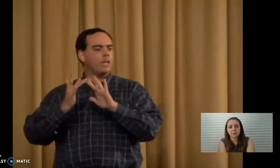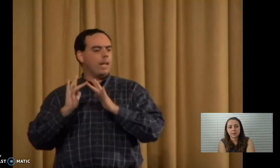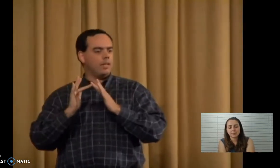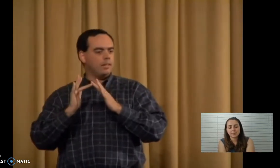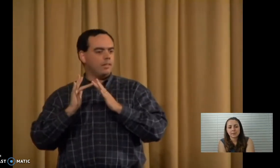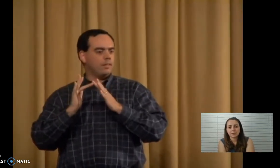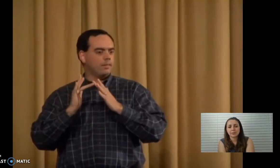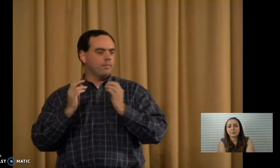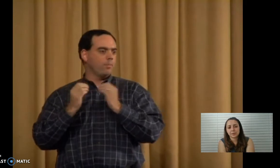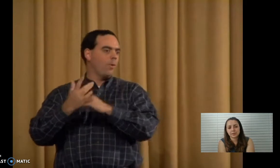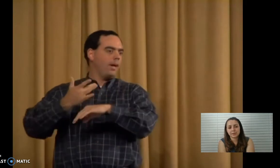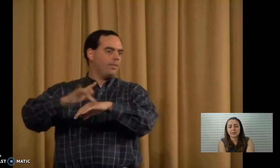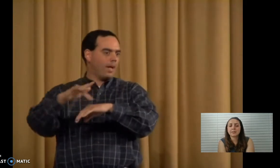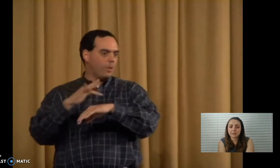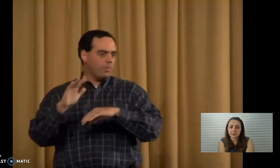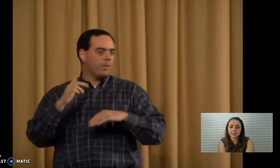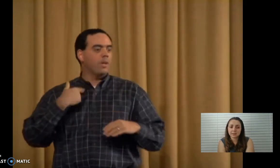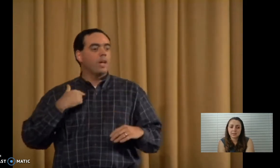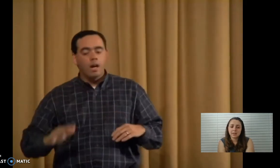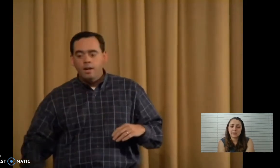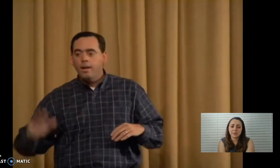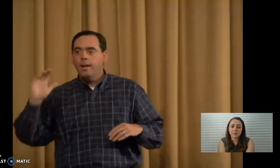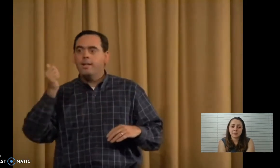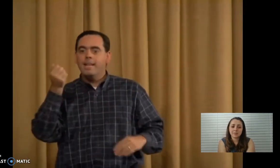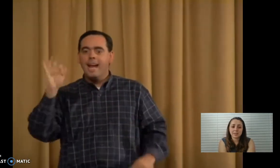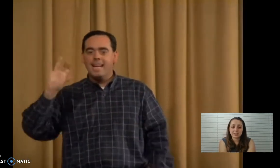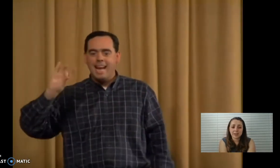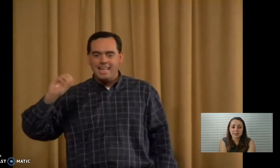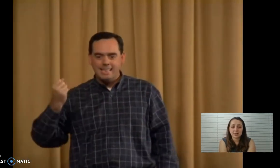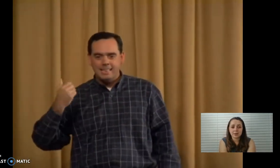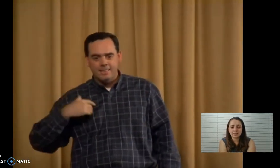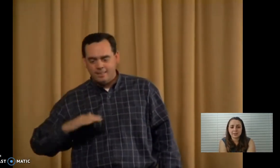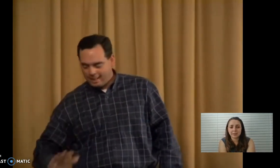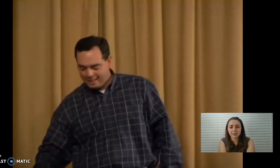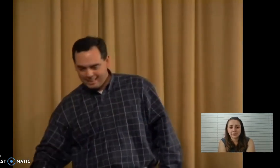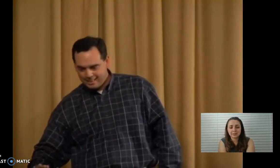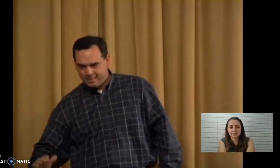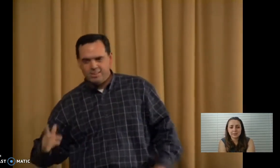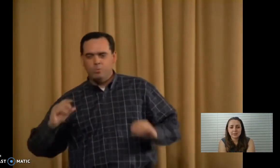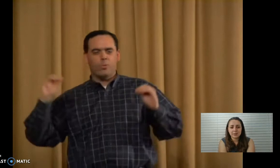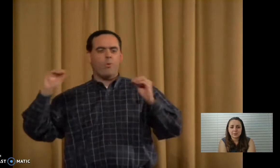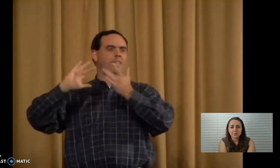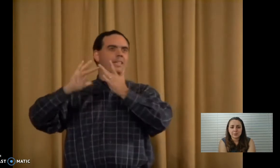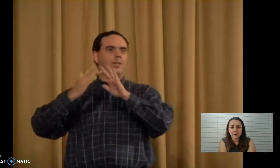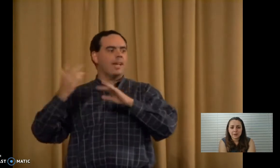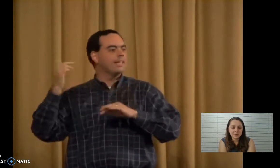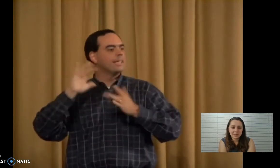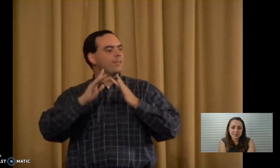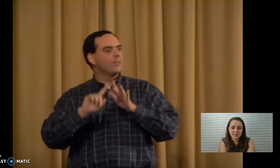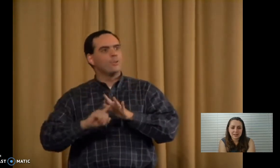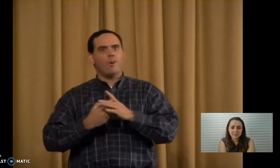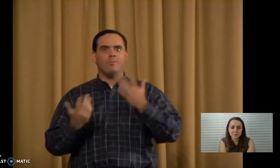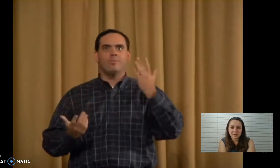small community. That's the first reason. Now, the second reason is because of the internet and how easily available it is. When I grew up